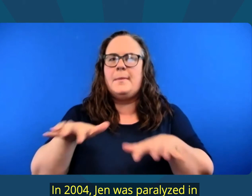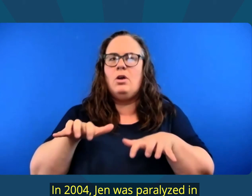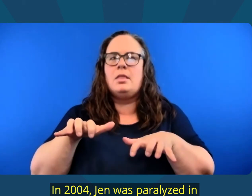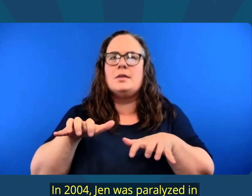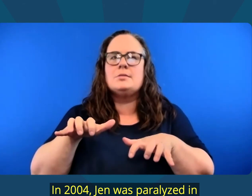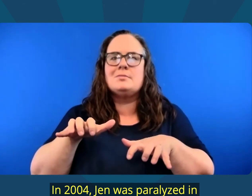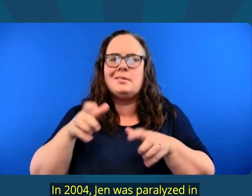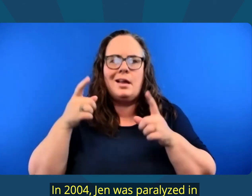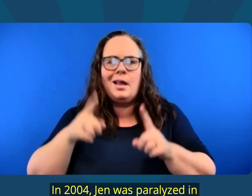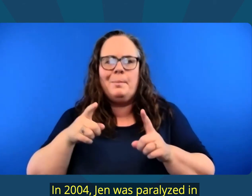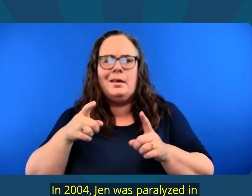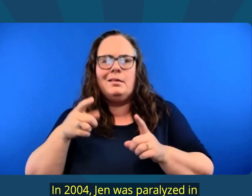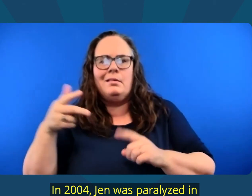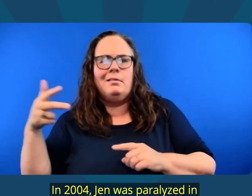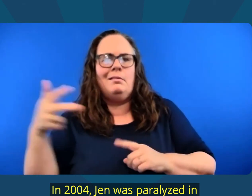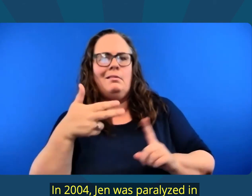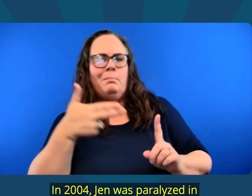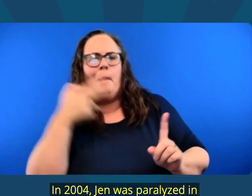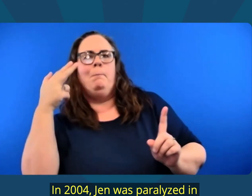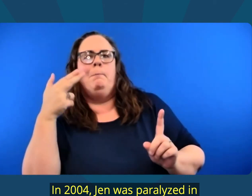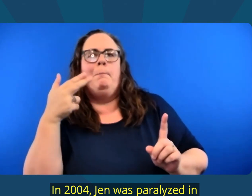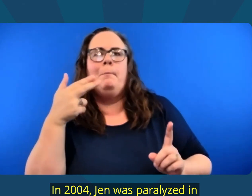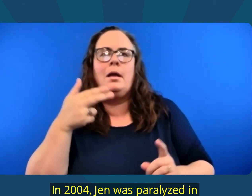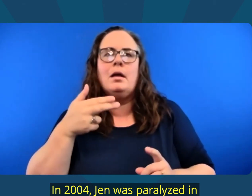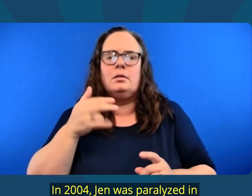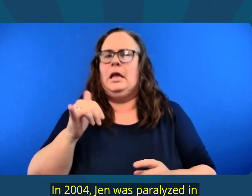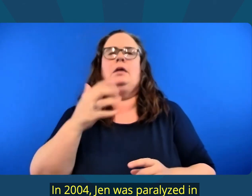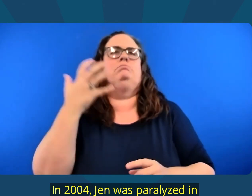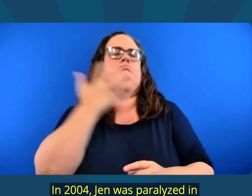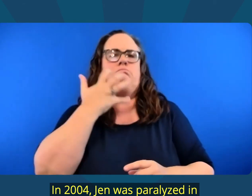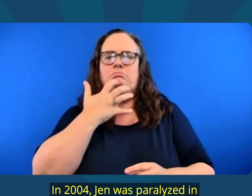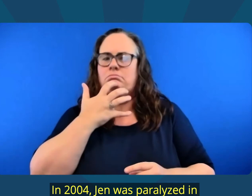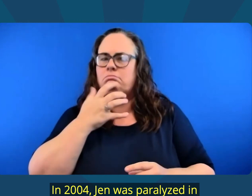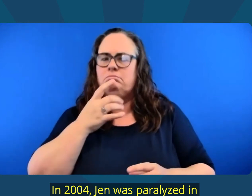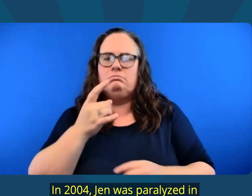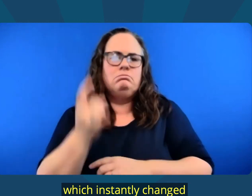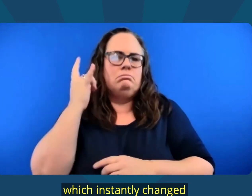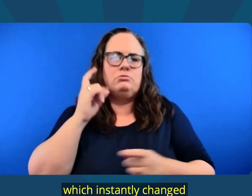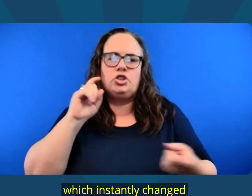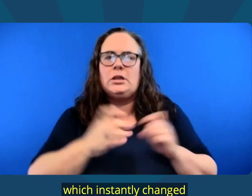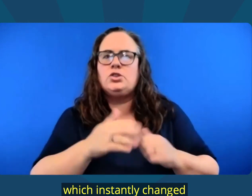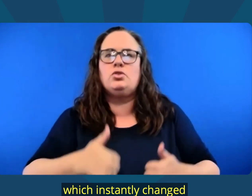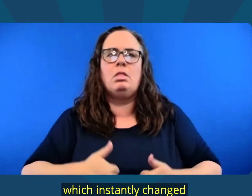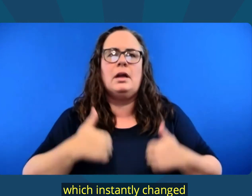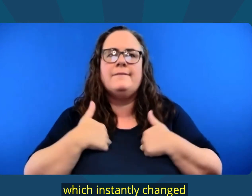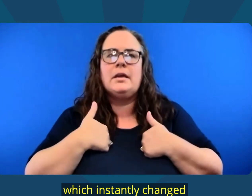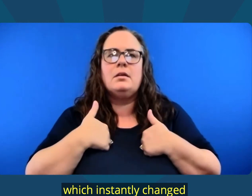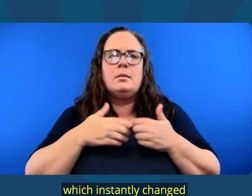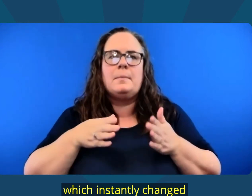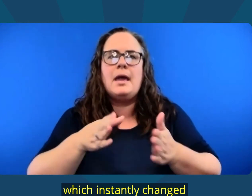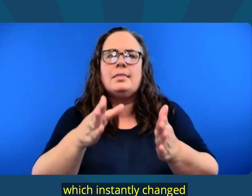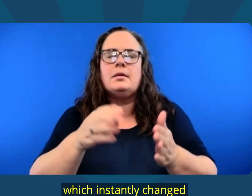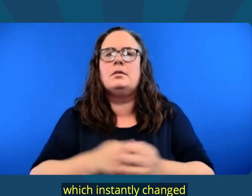In 2004, Jen was paralyzed in a random drive-by shooting, which instantly changed her